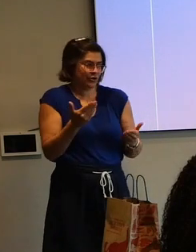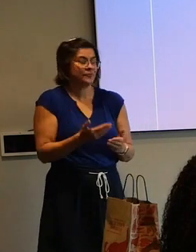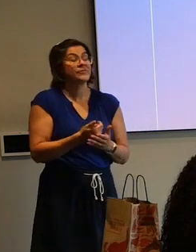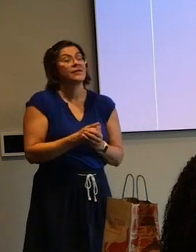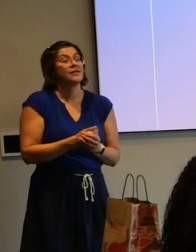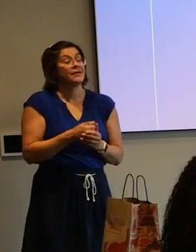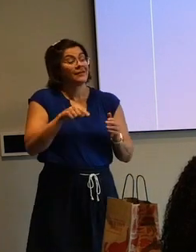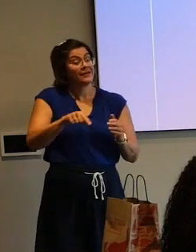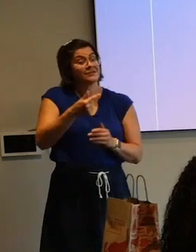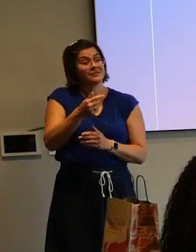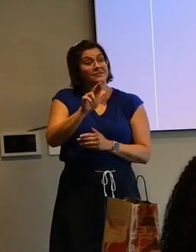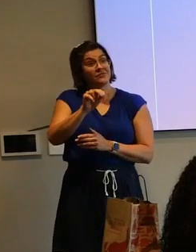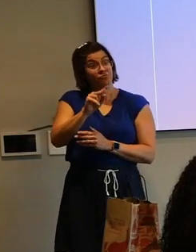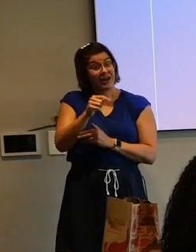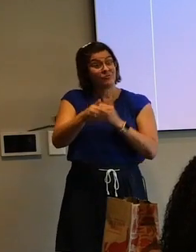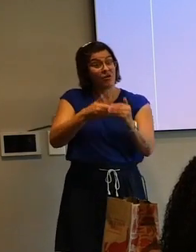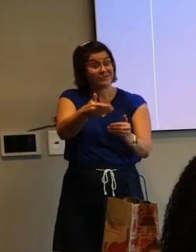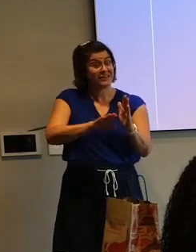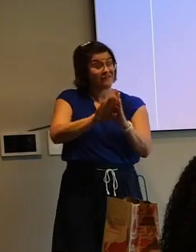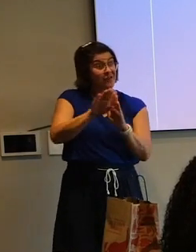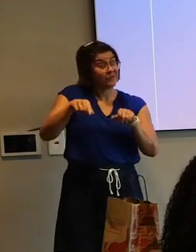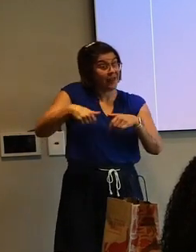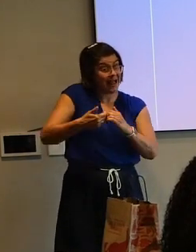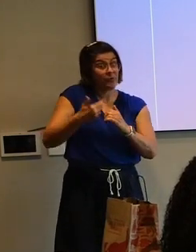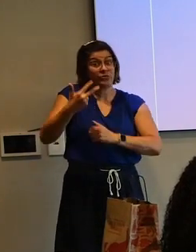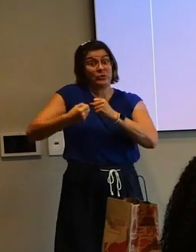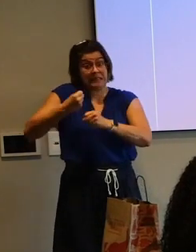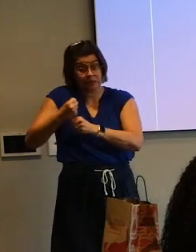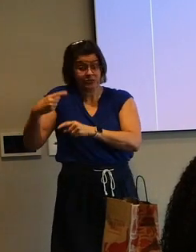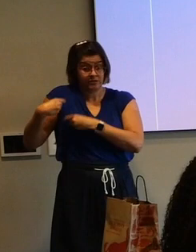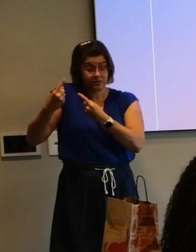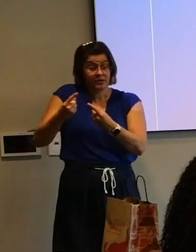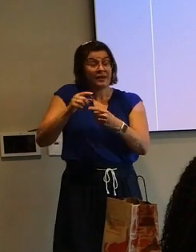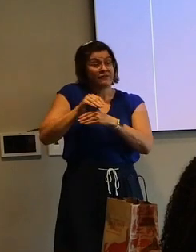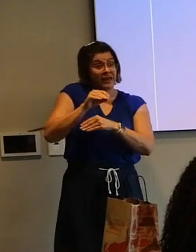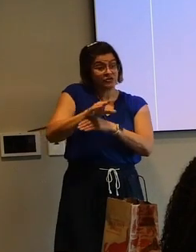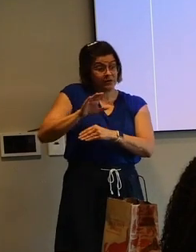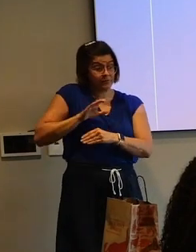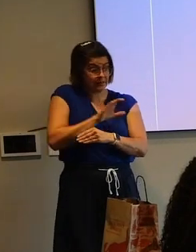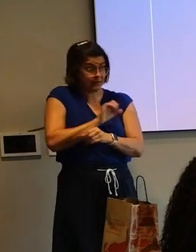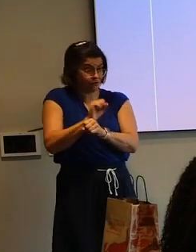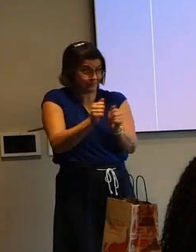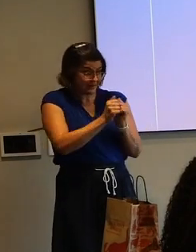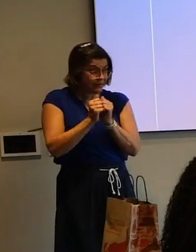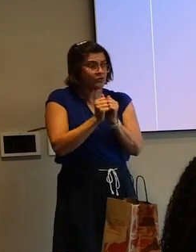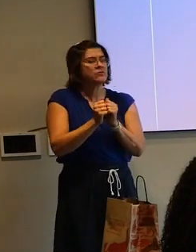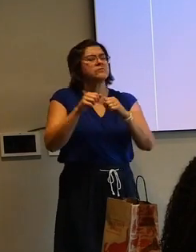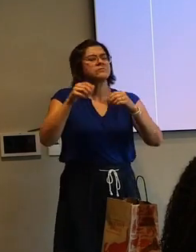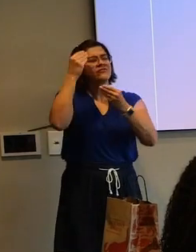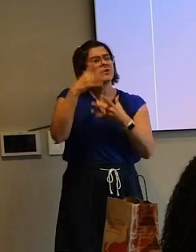was developed through 3 years of work by an advisory committee based on community feedback. So it is